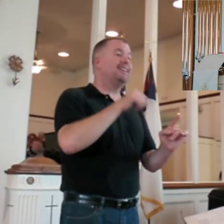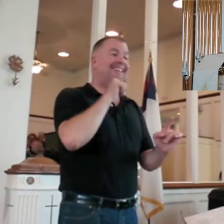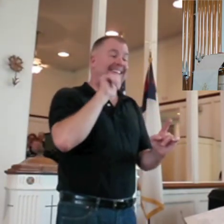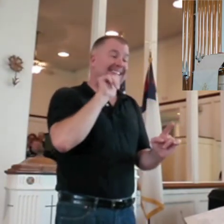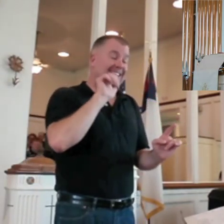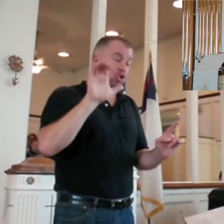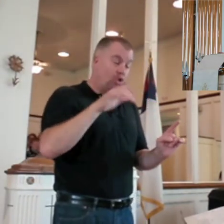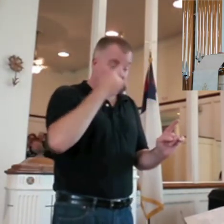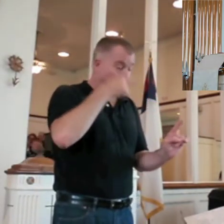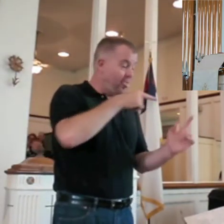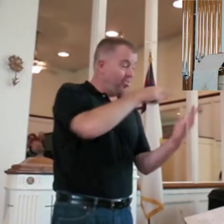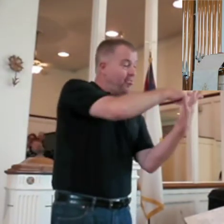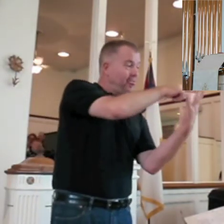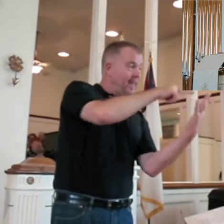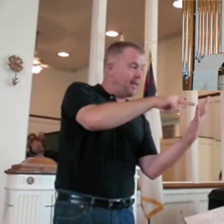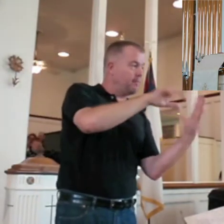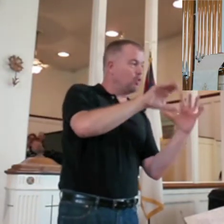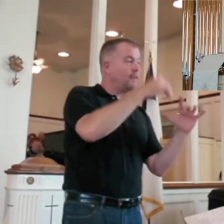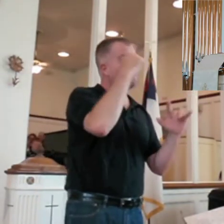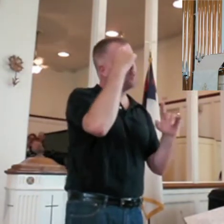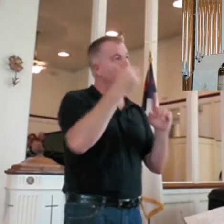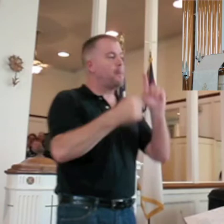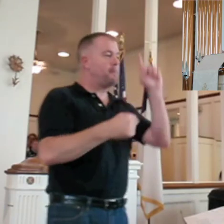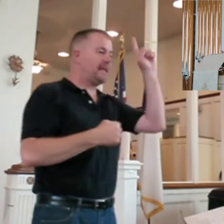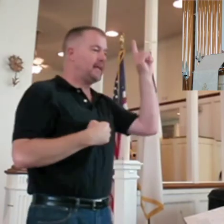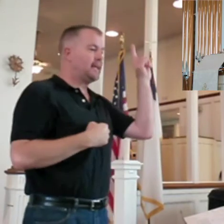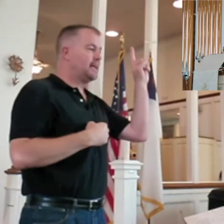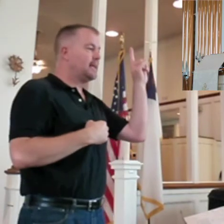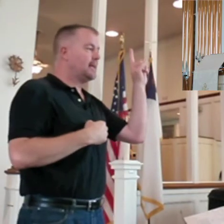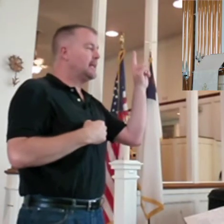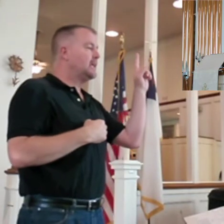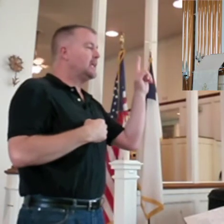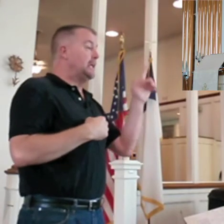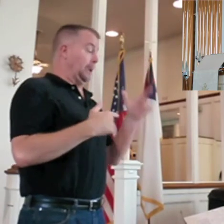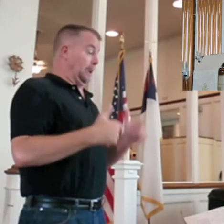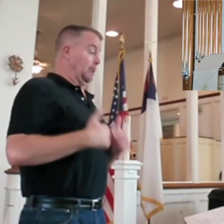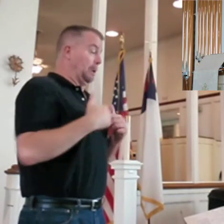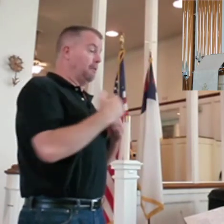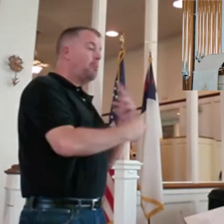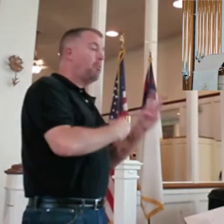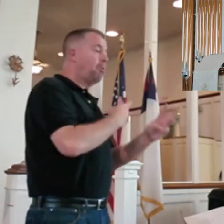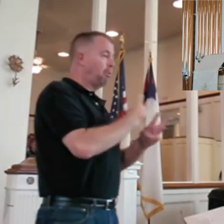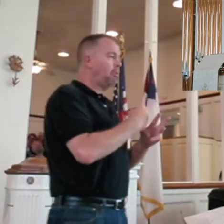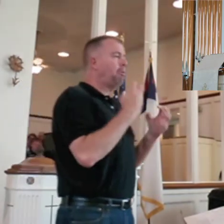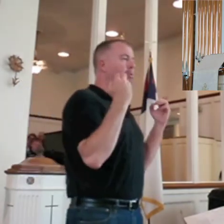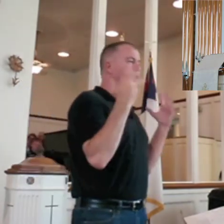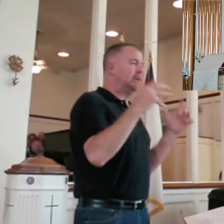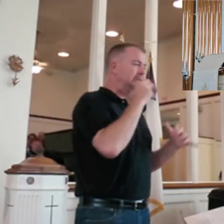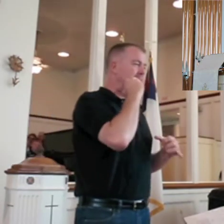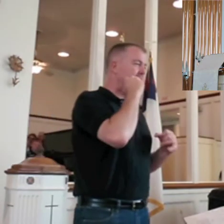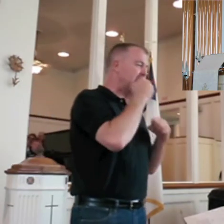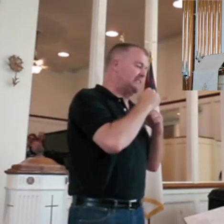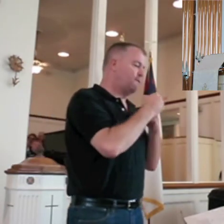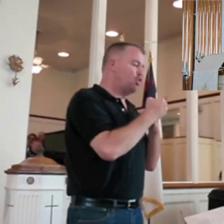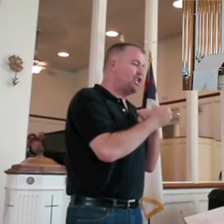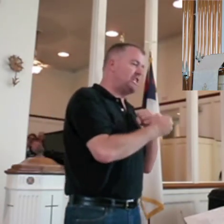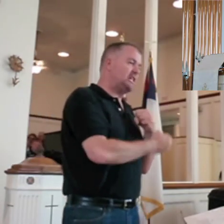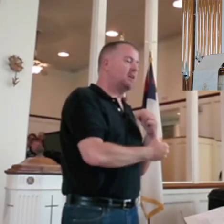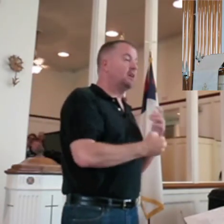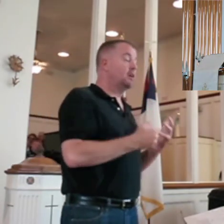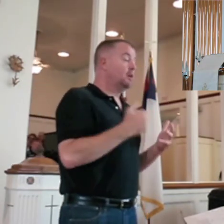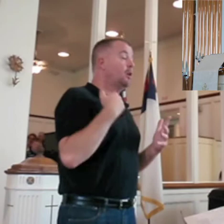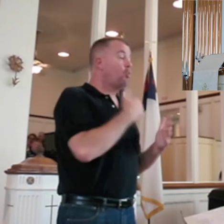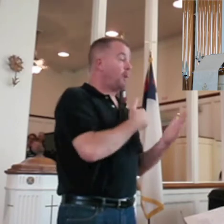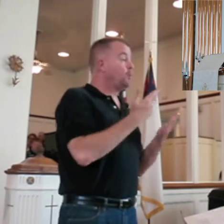you didn't just do it for them, you did it for me. We live in a world where there's a lot of